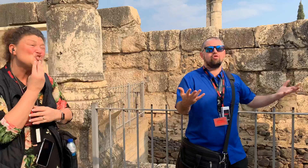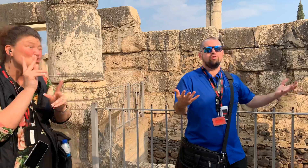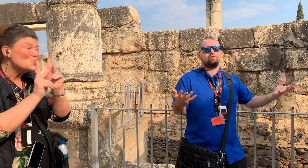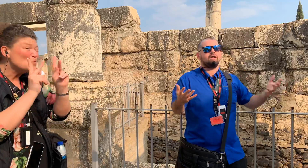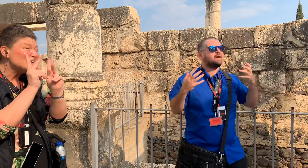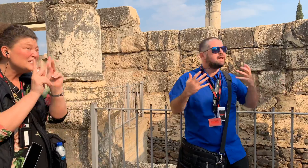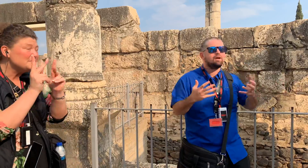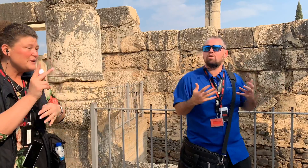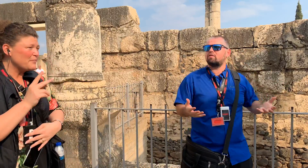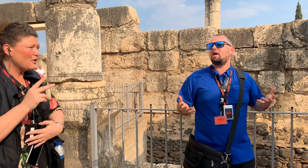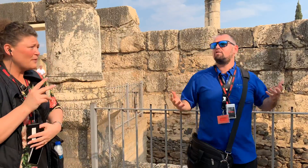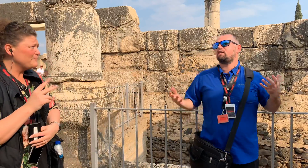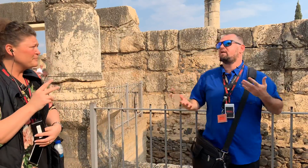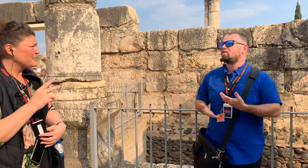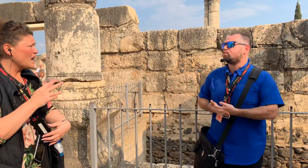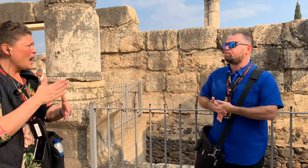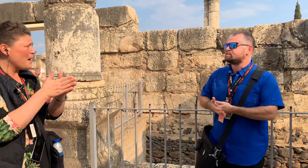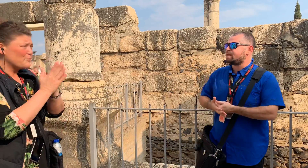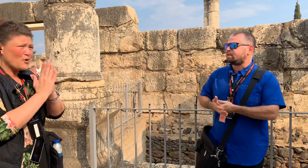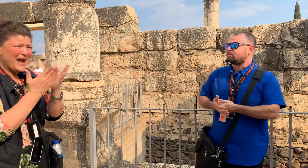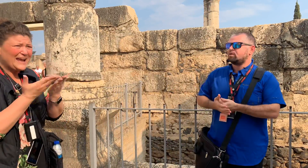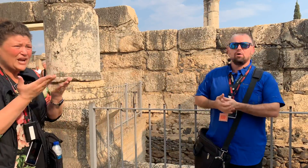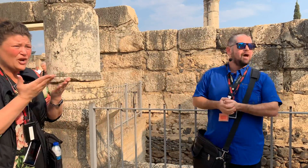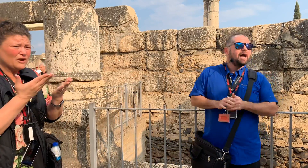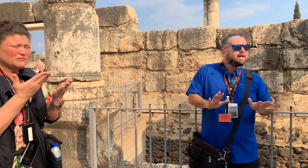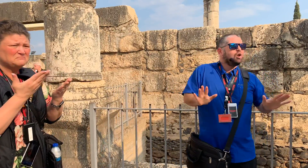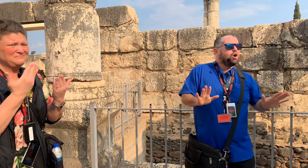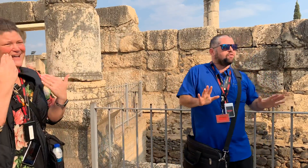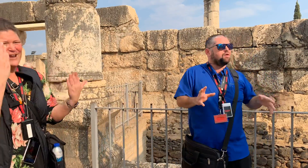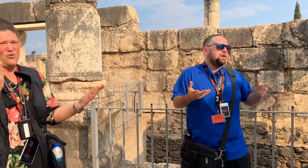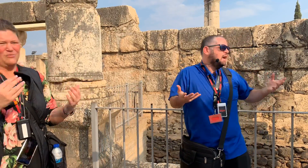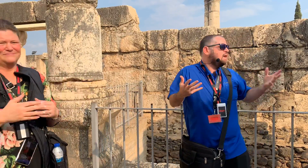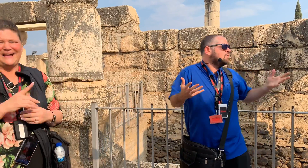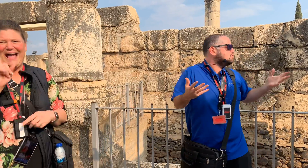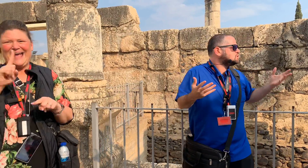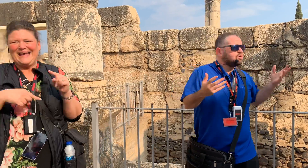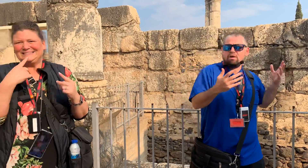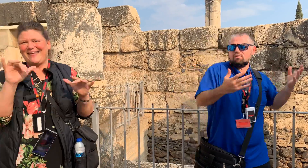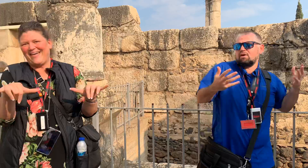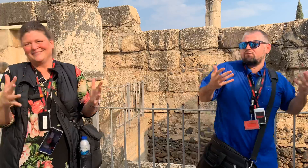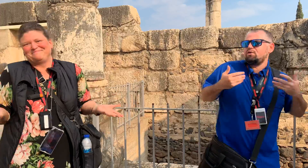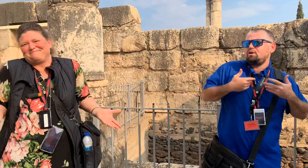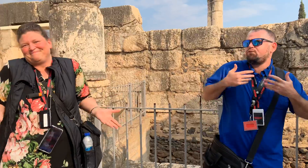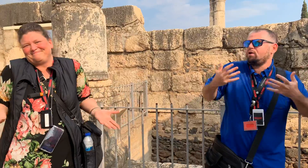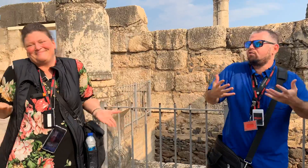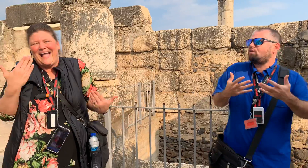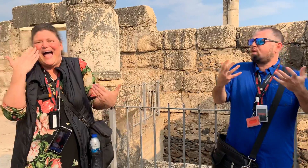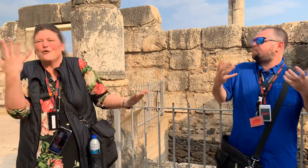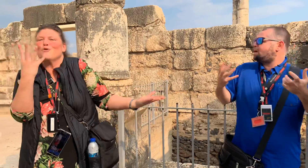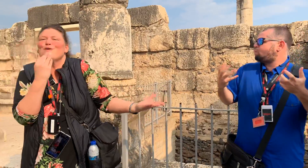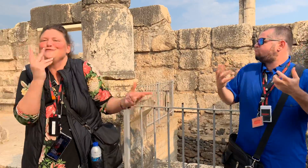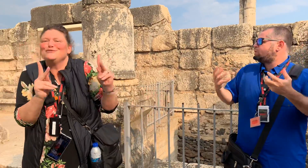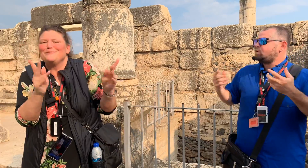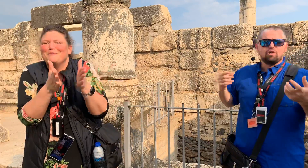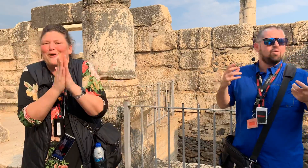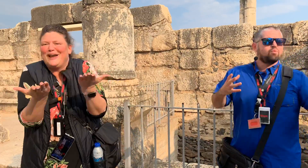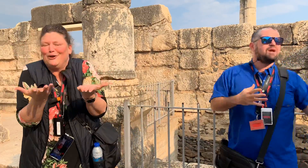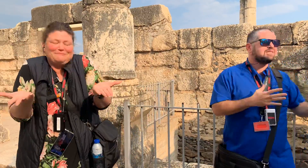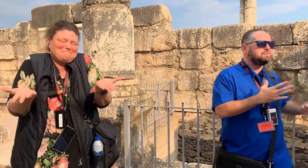cannot assure you that. I cannot tell you that 100%. I cannot. And it also, if we'll talk